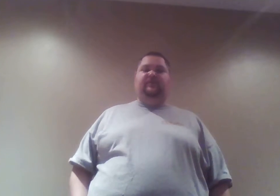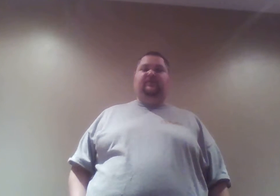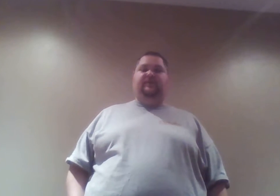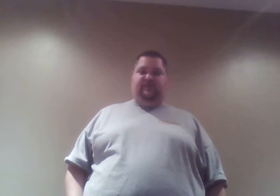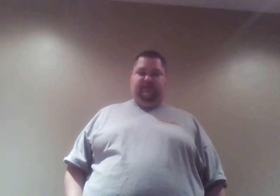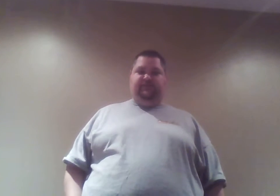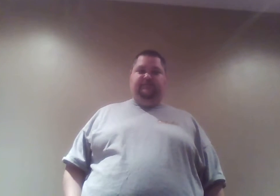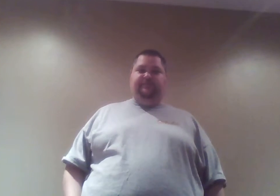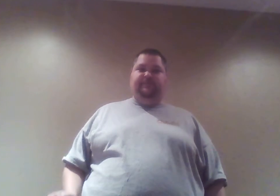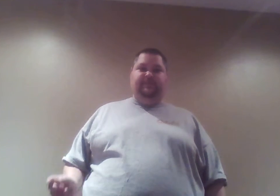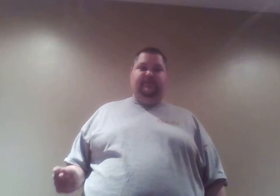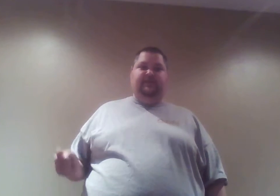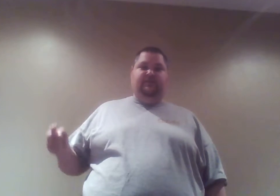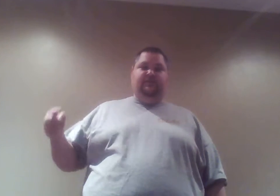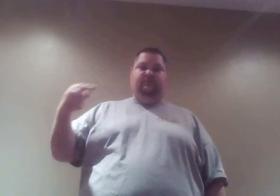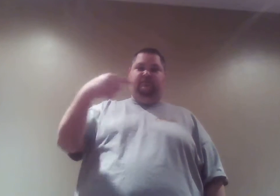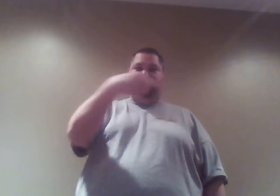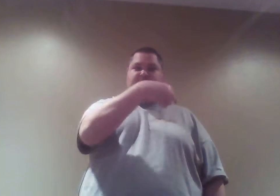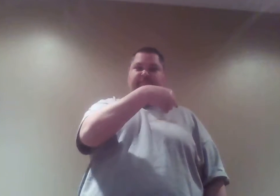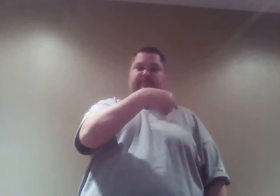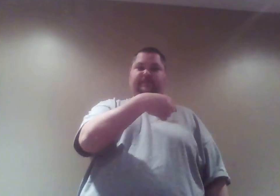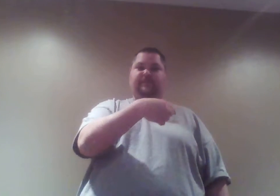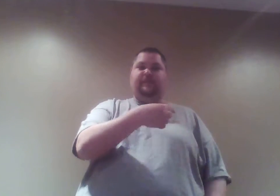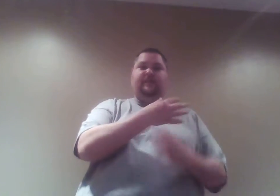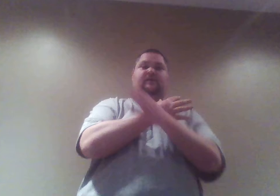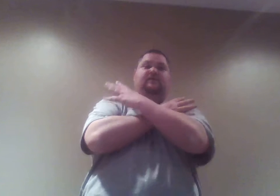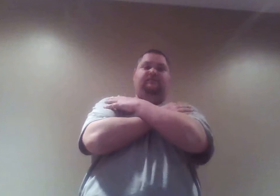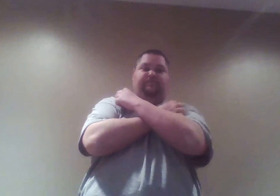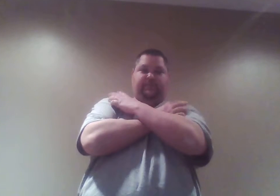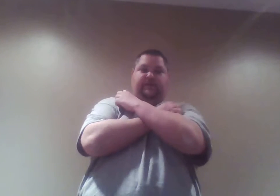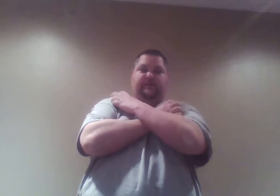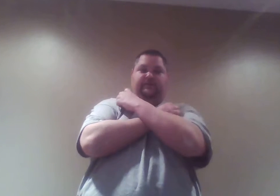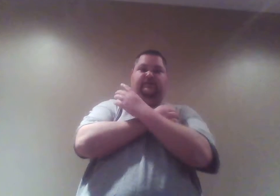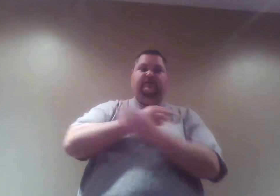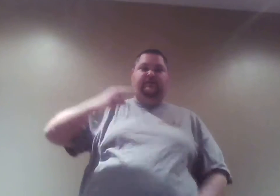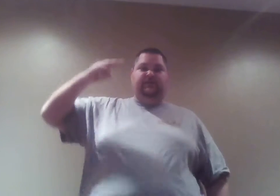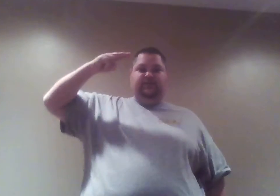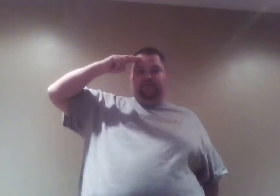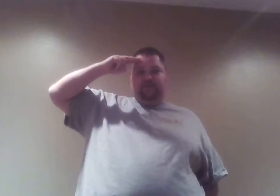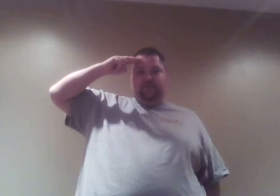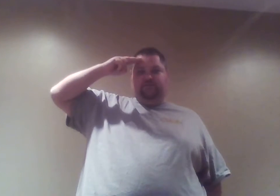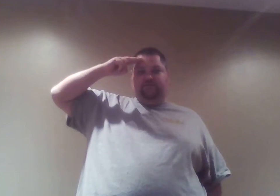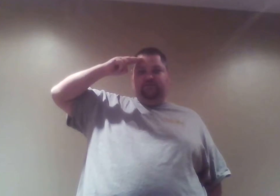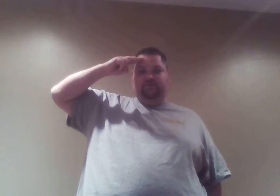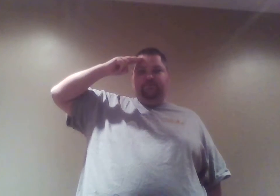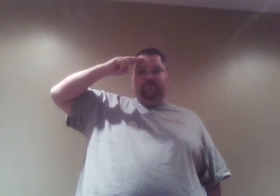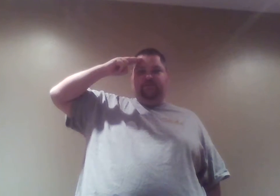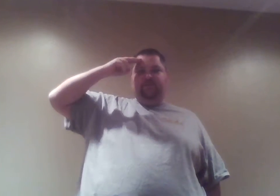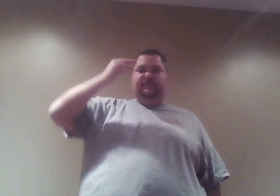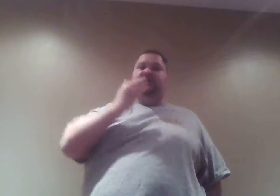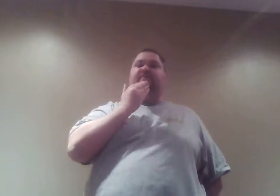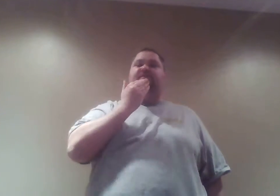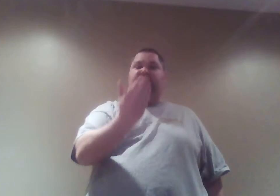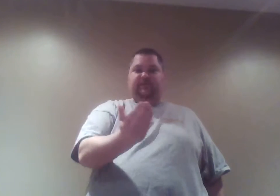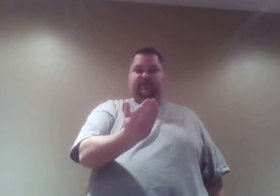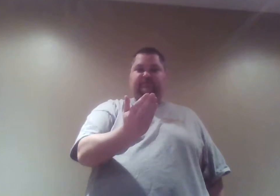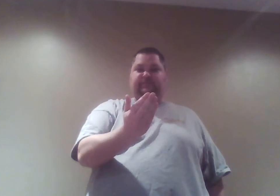like this. We, Bear Scouts, thank you